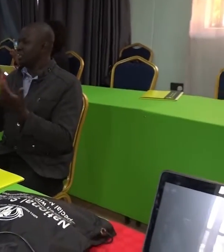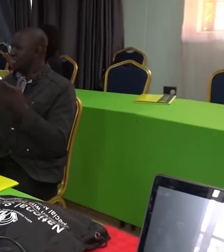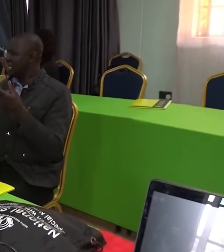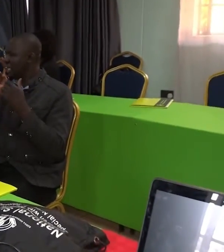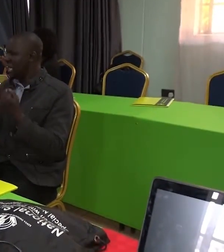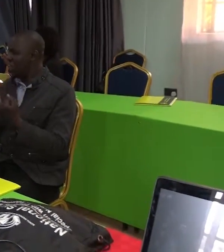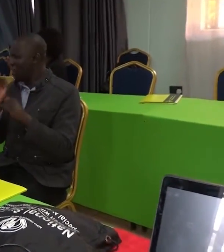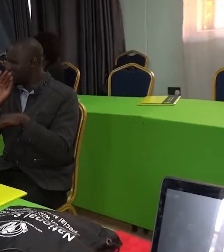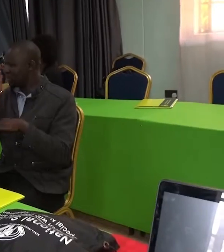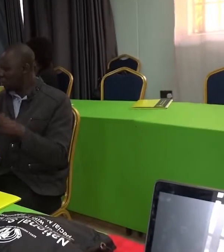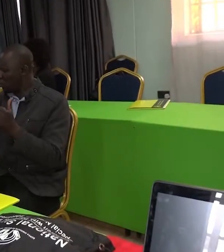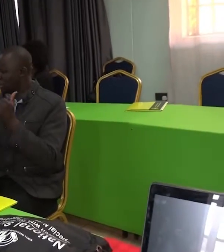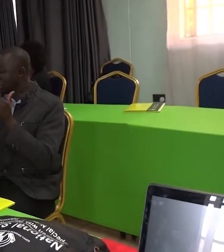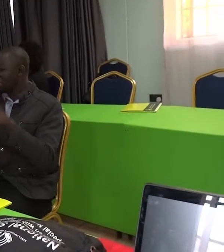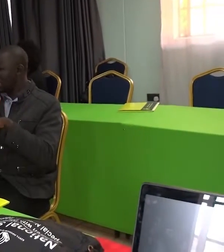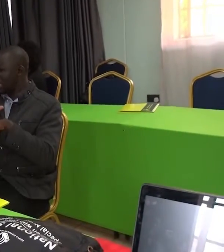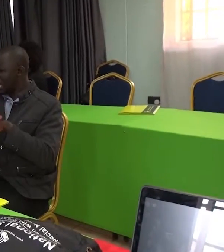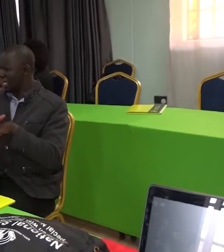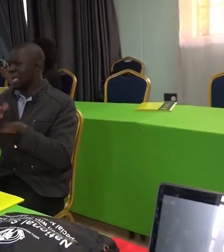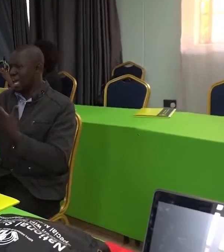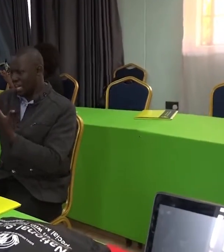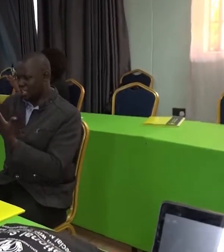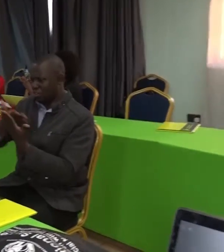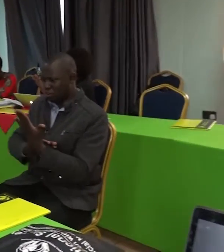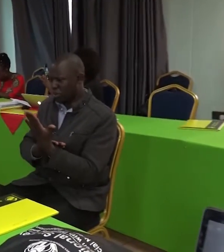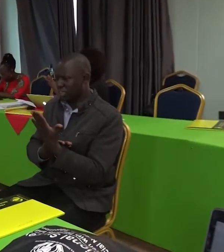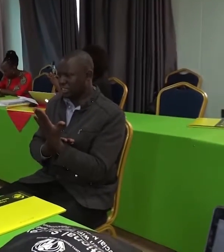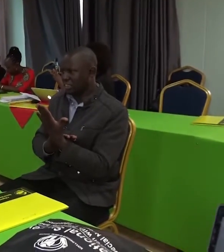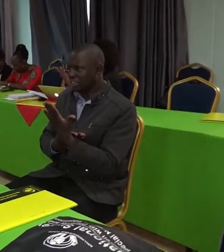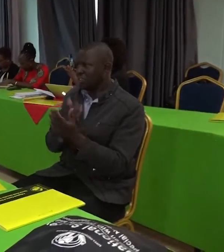earlier document is nearing